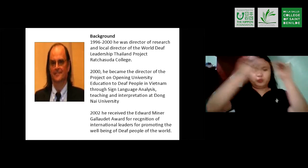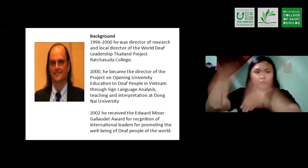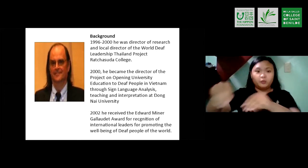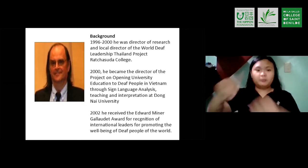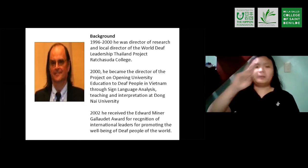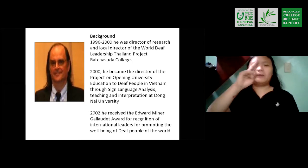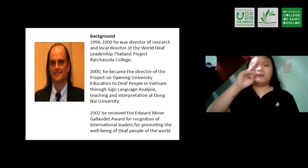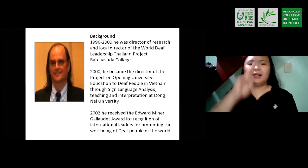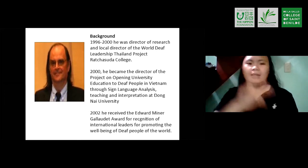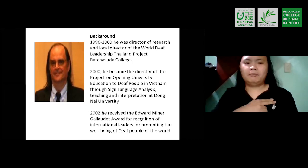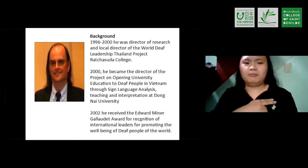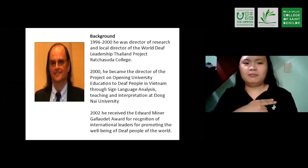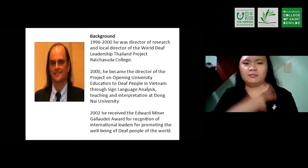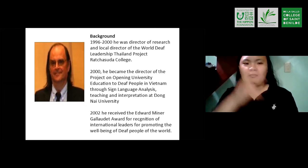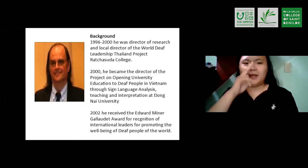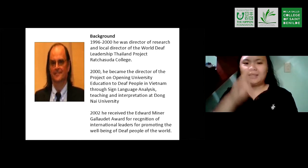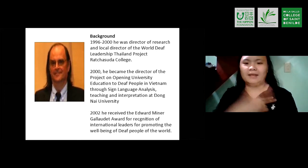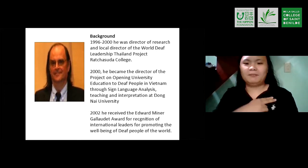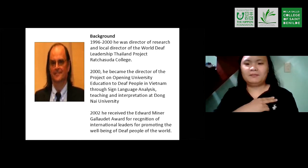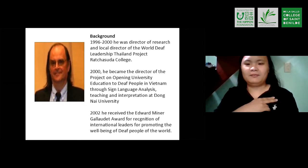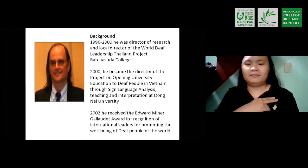Later on in 2000, he